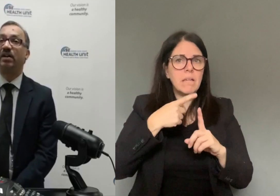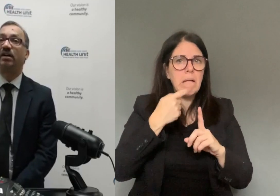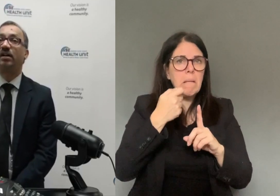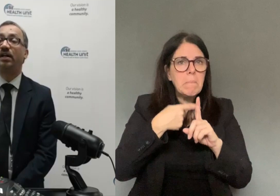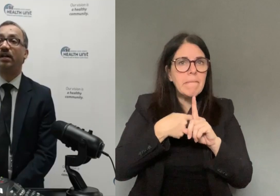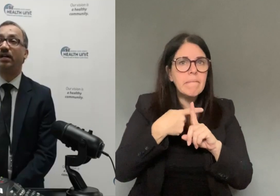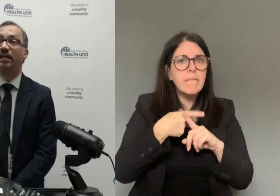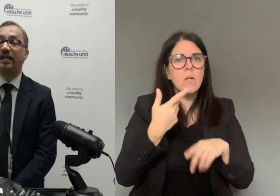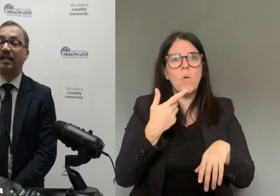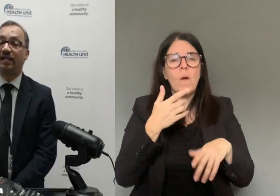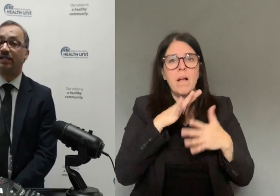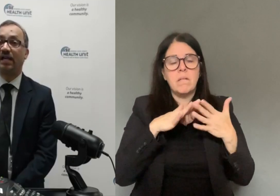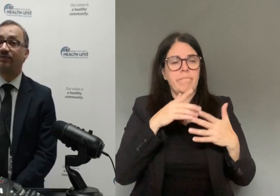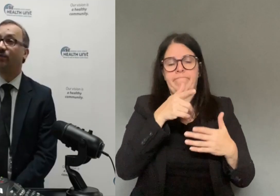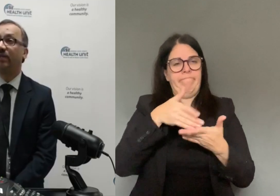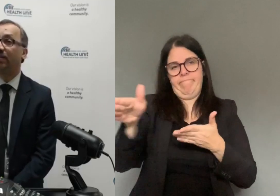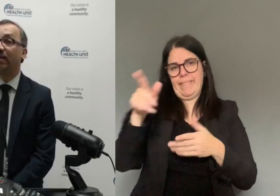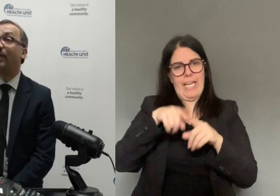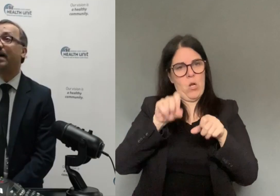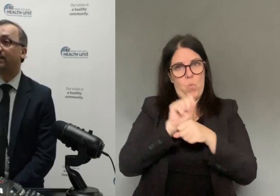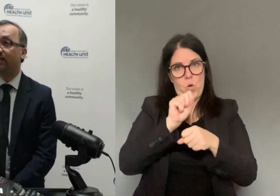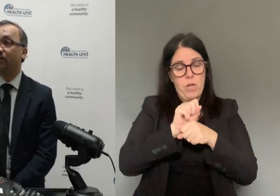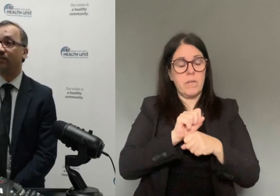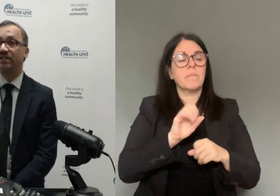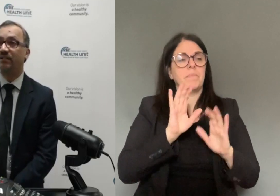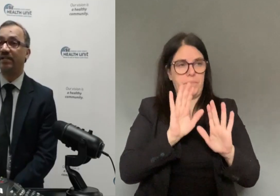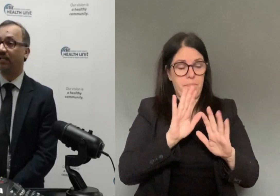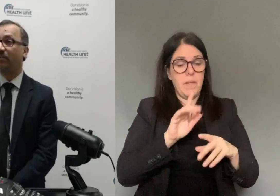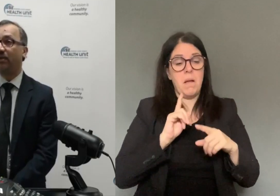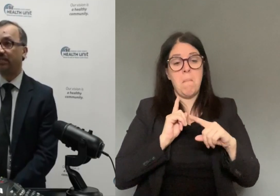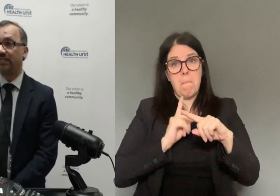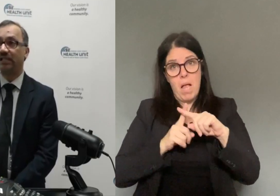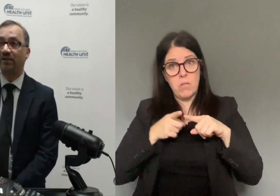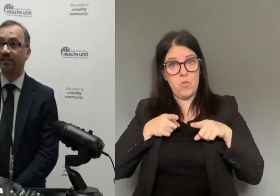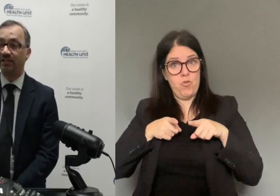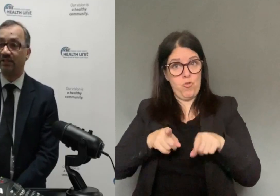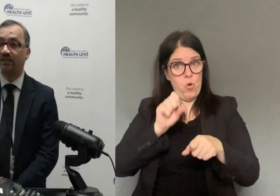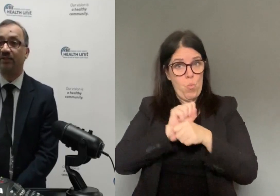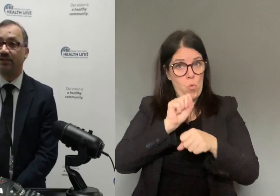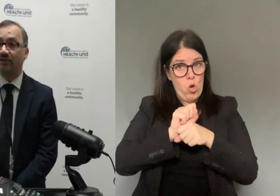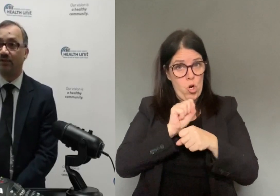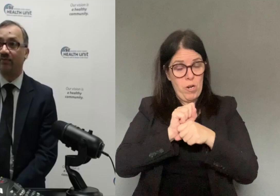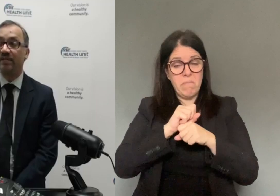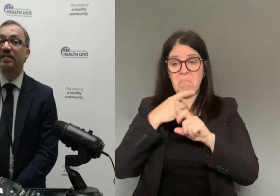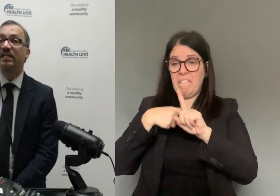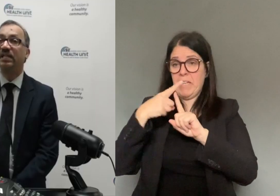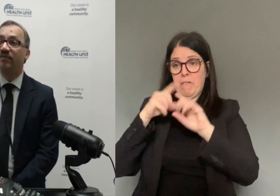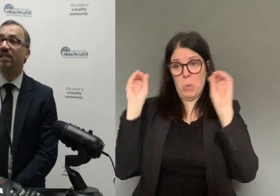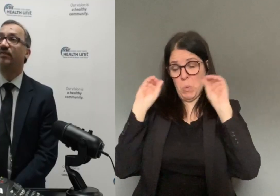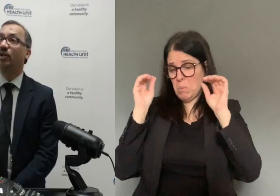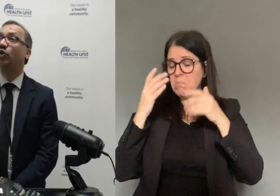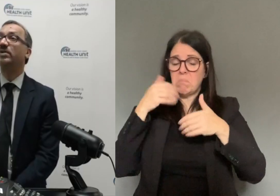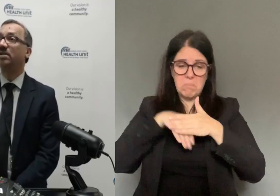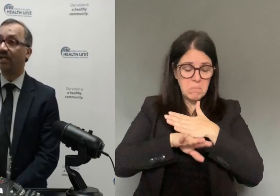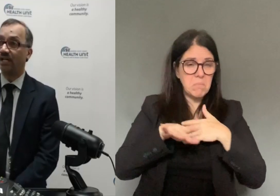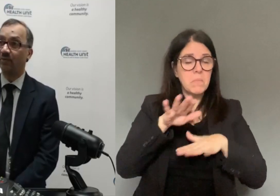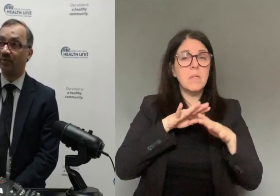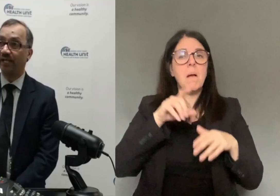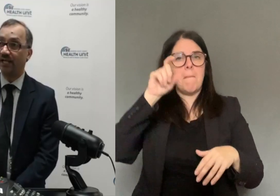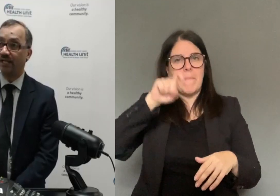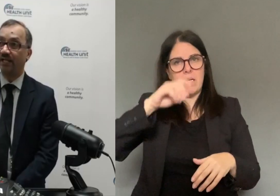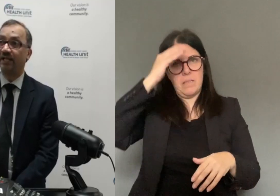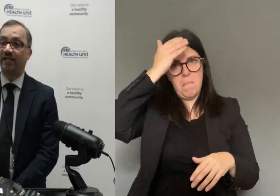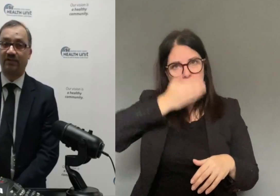they have to wear a mask, a universal masking policy in all these long-term care homes, even if the home is not in